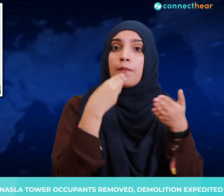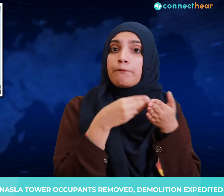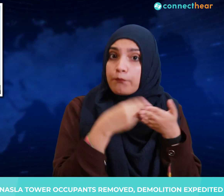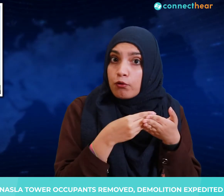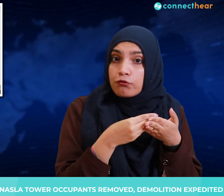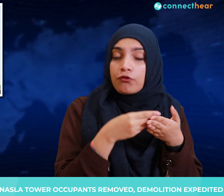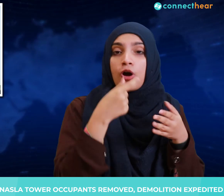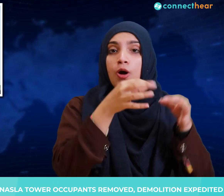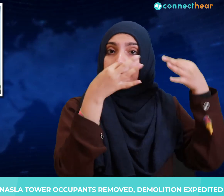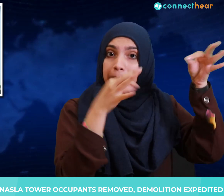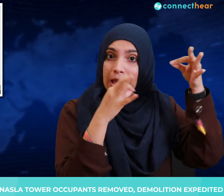on the service road.